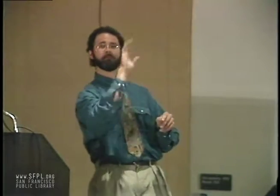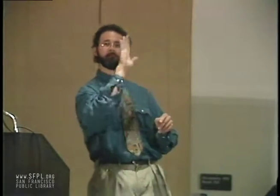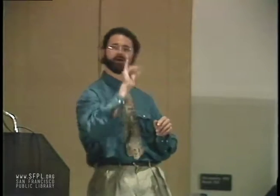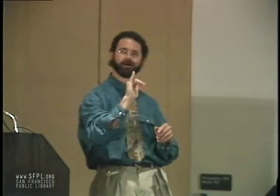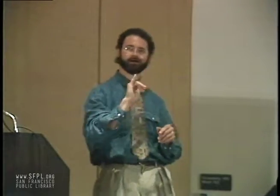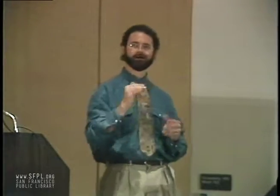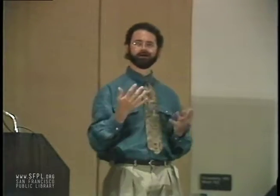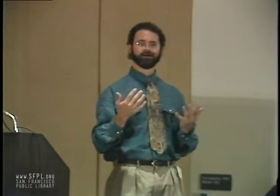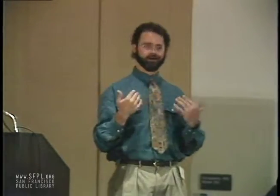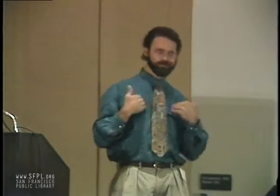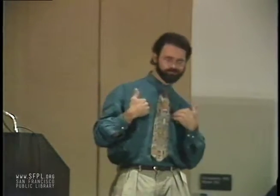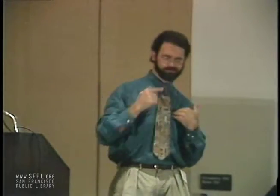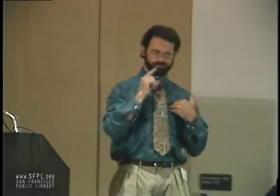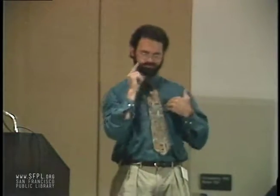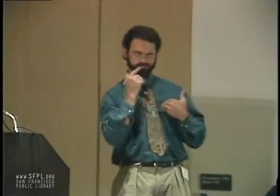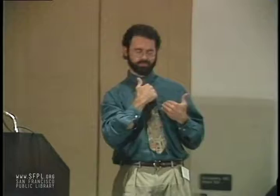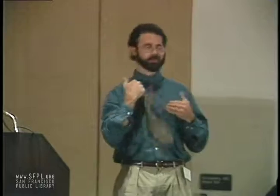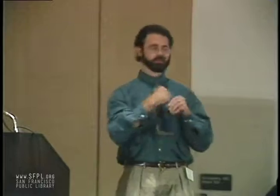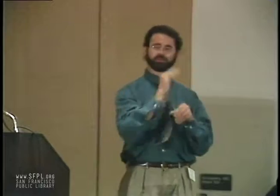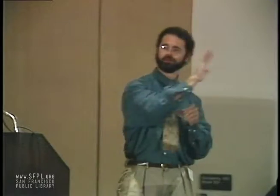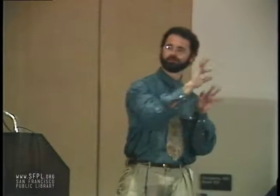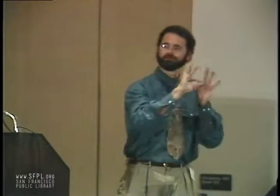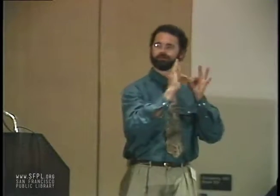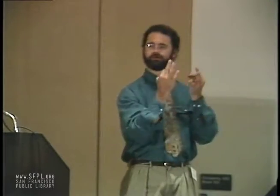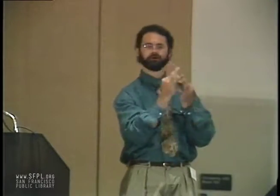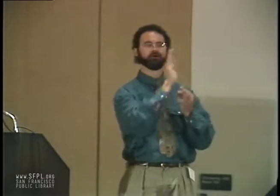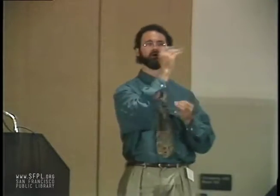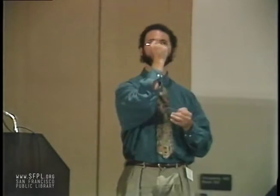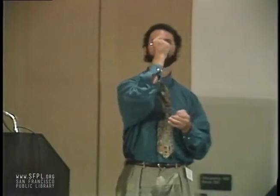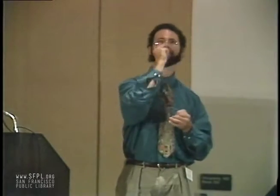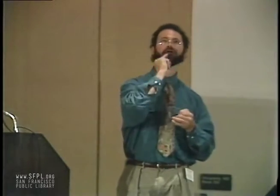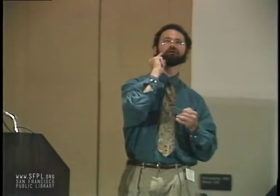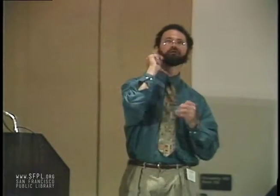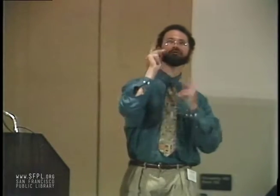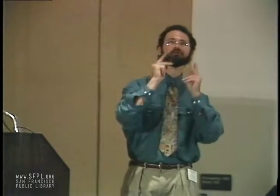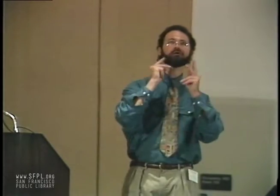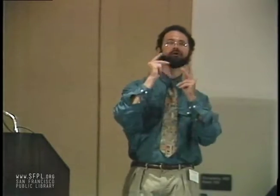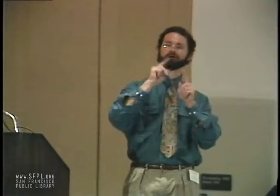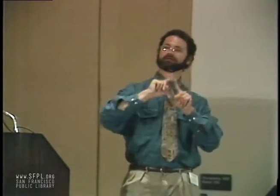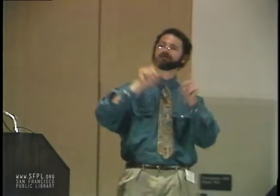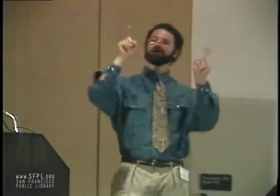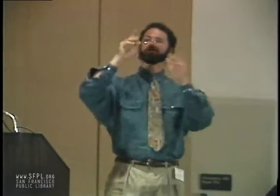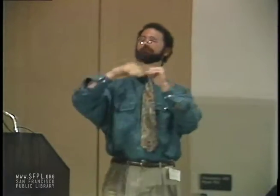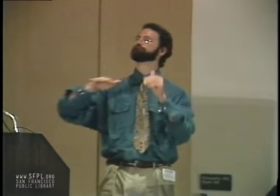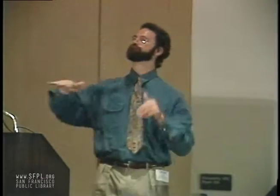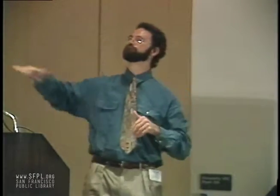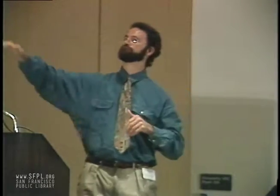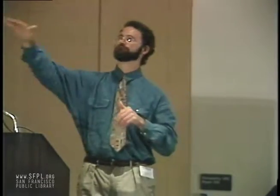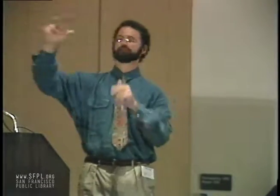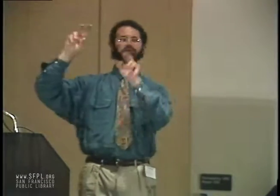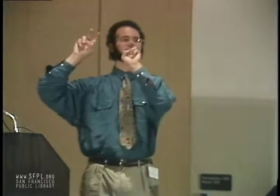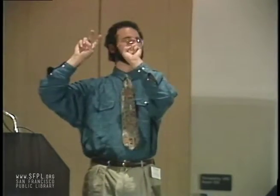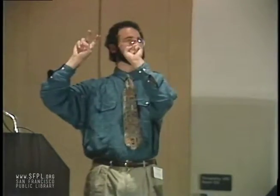And the characteristics of that group are different. They have a different